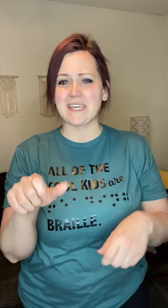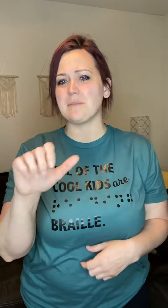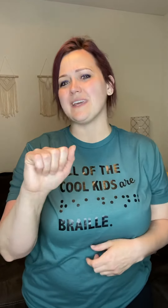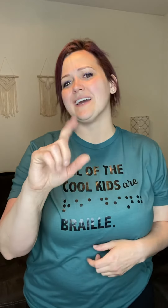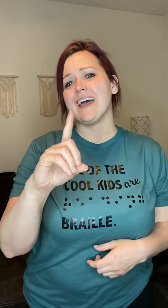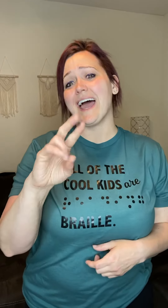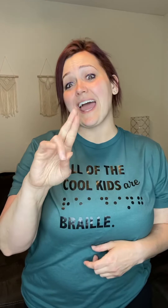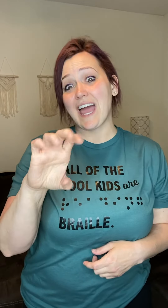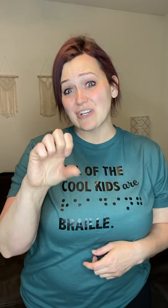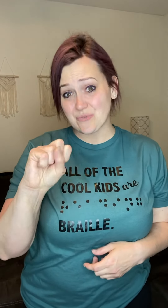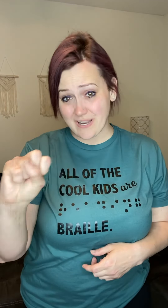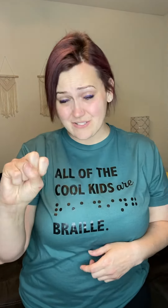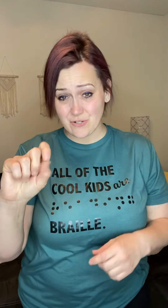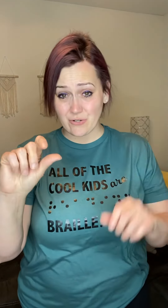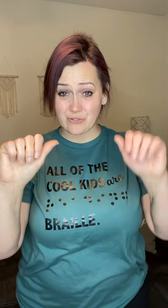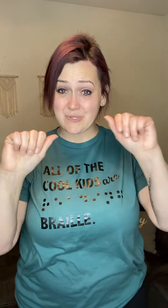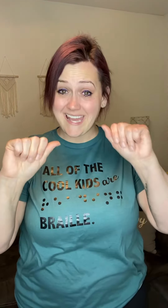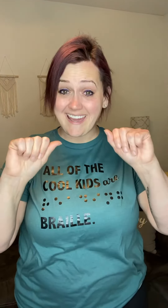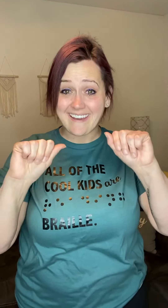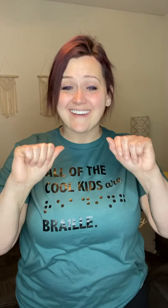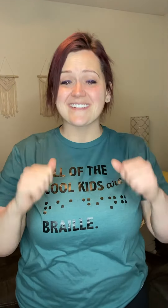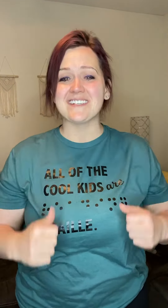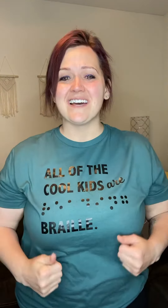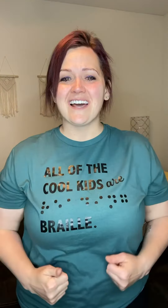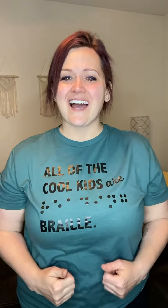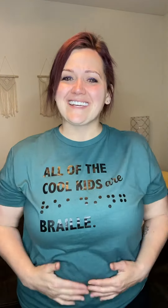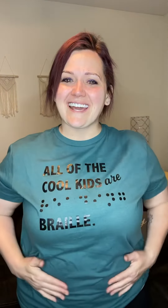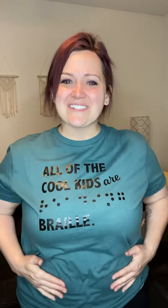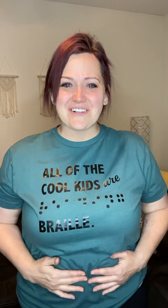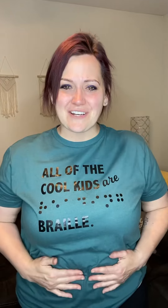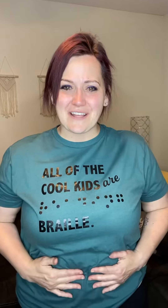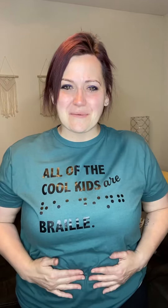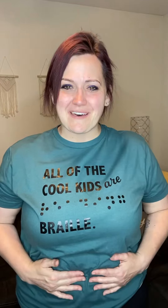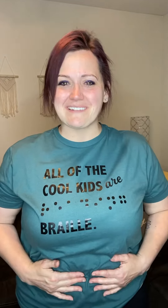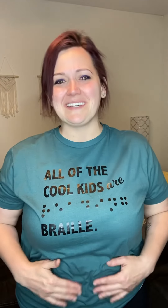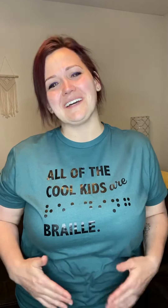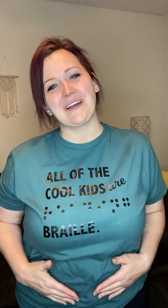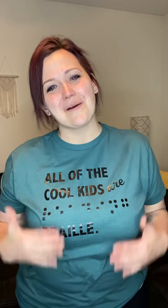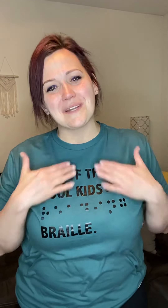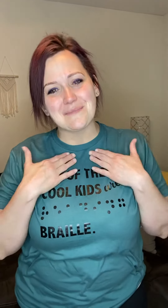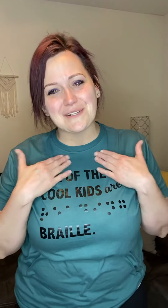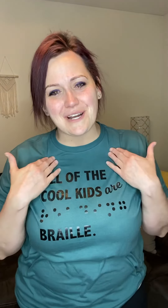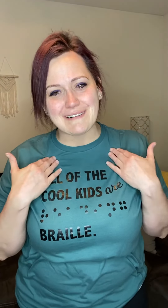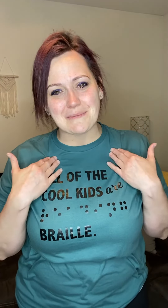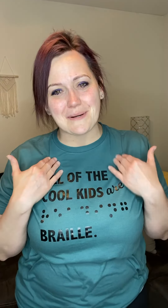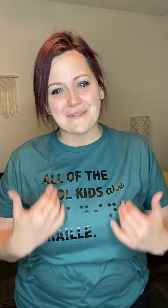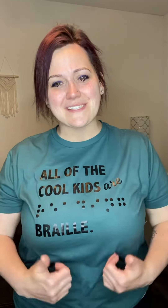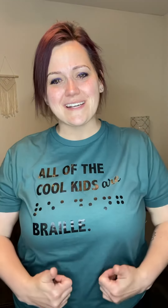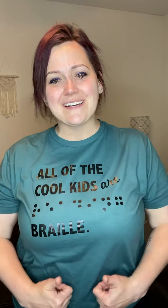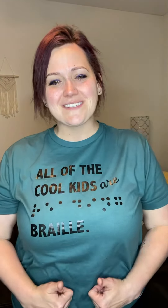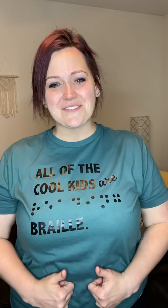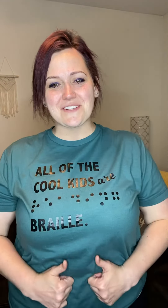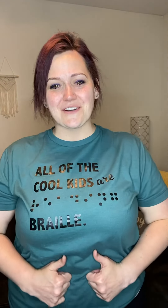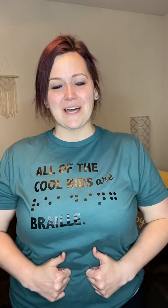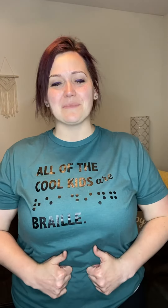can be address. So you'll use A's, again starting at the belly and coming up to your collarbones. So start down